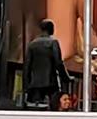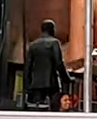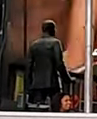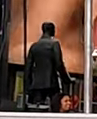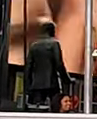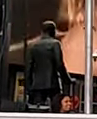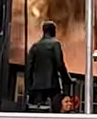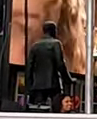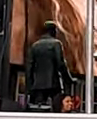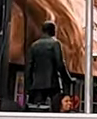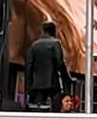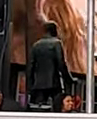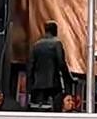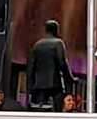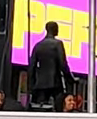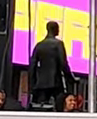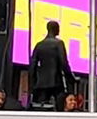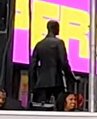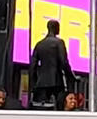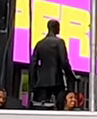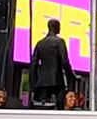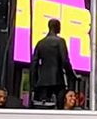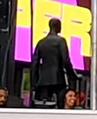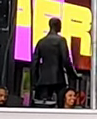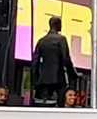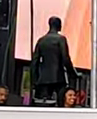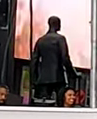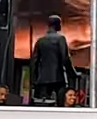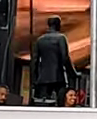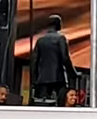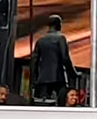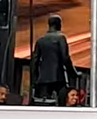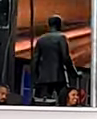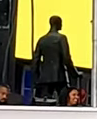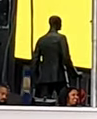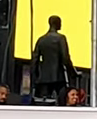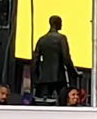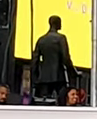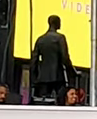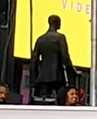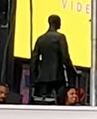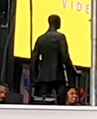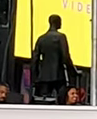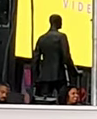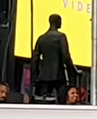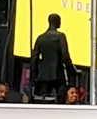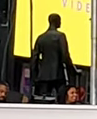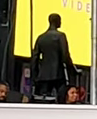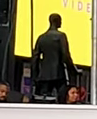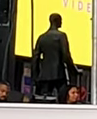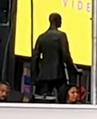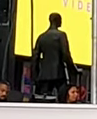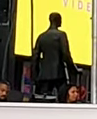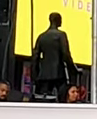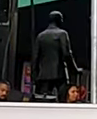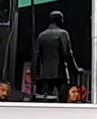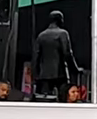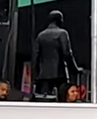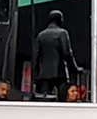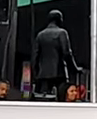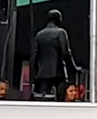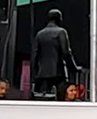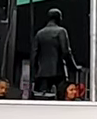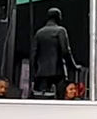the $10,000 prize. We'll soon find out. But here, now, is our final Stages